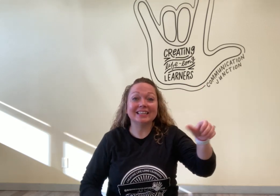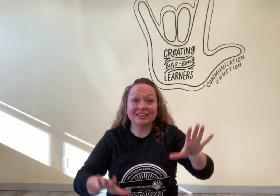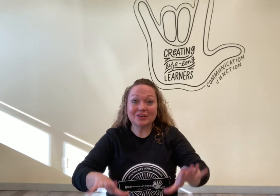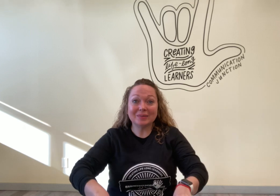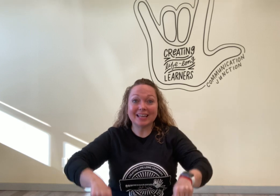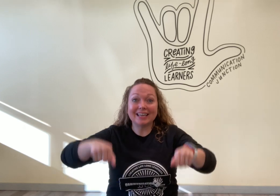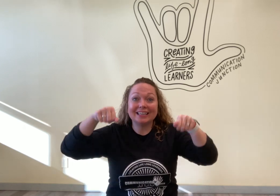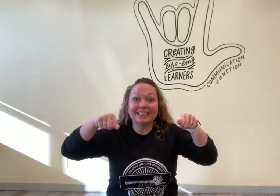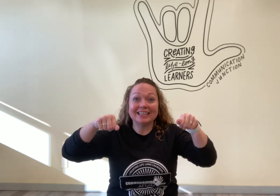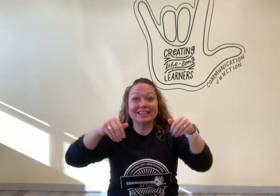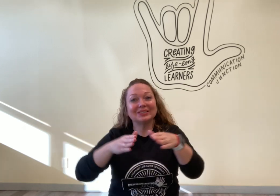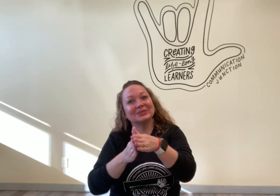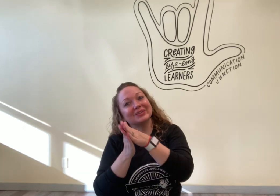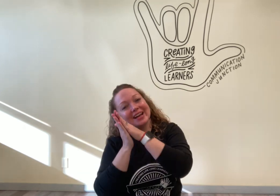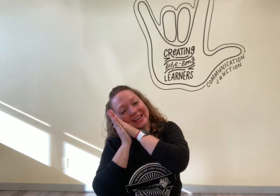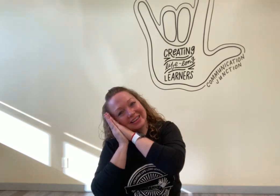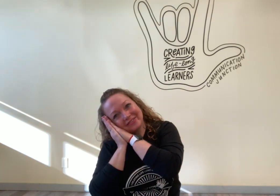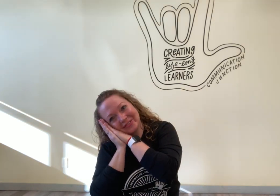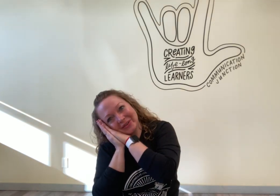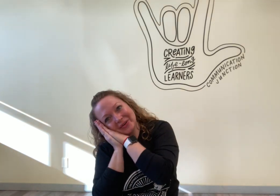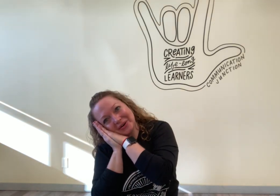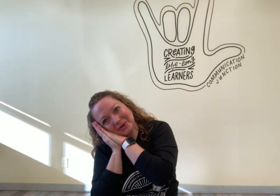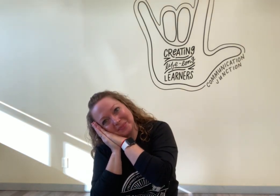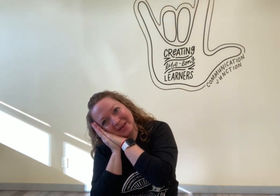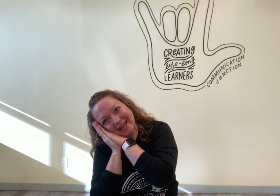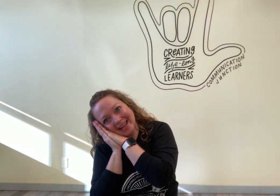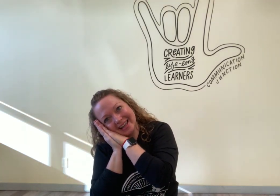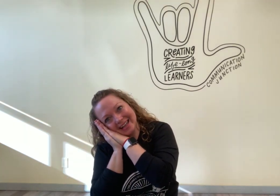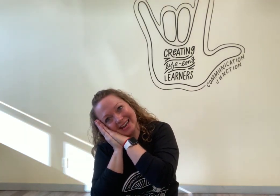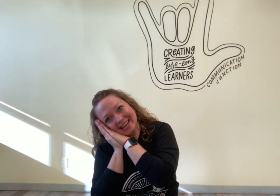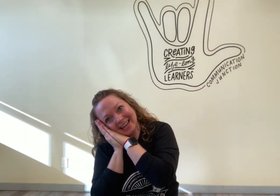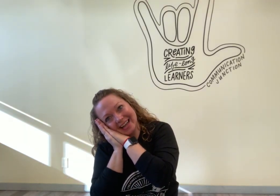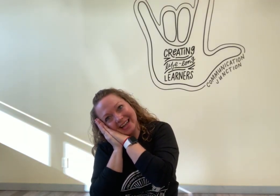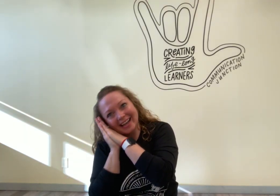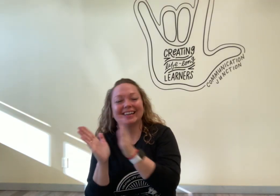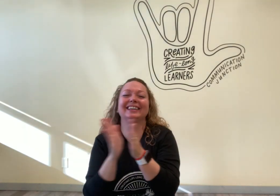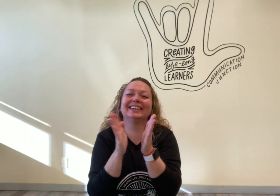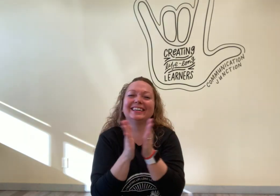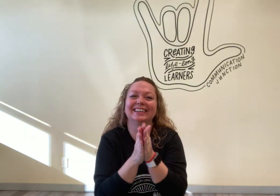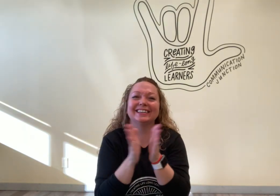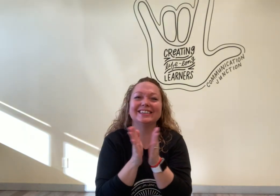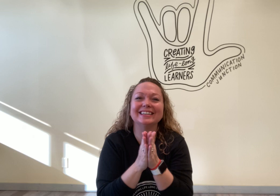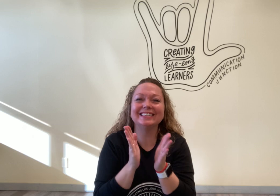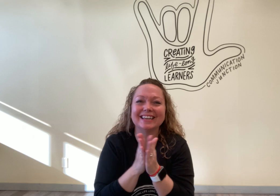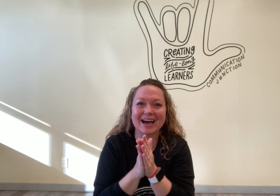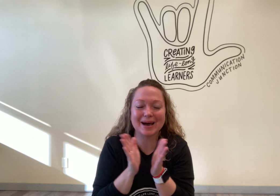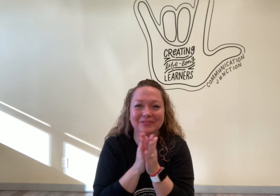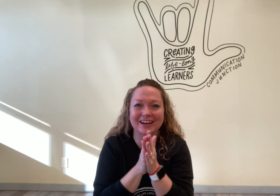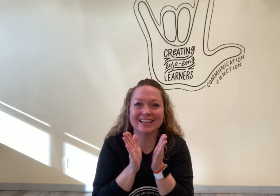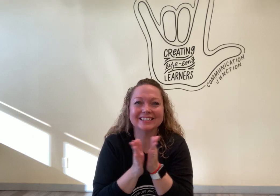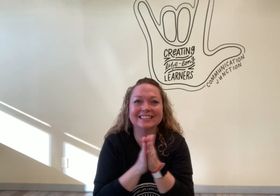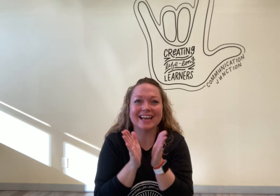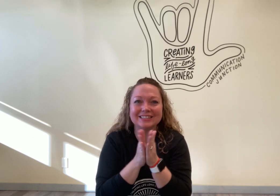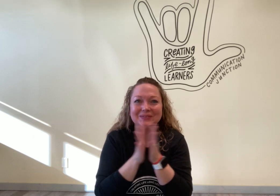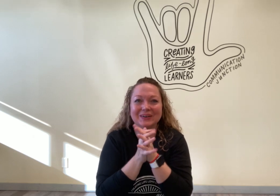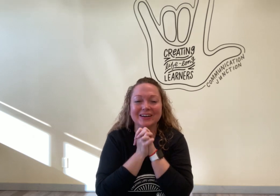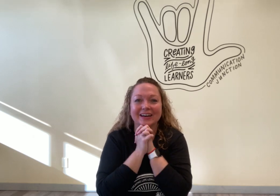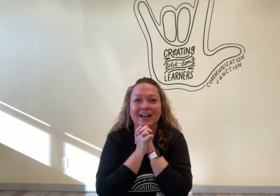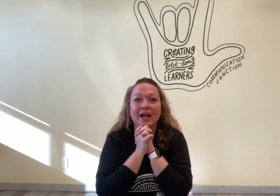little blankies ready for bed. Good job, friends. Nice work. All